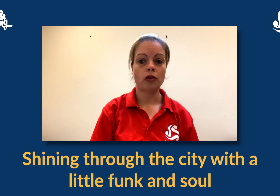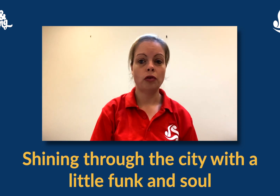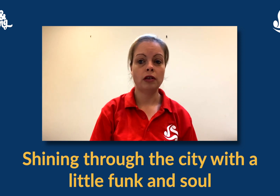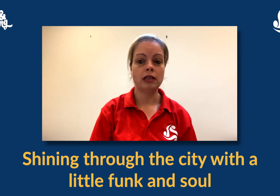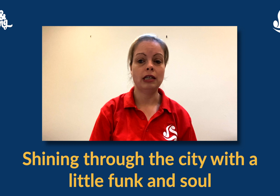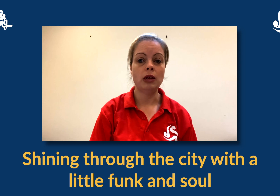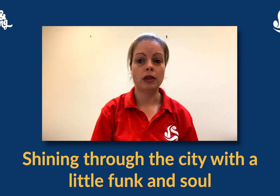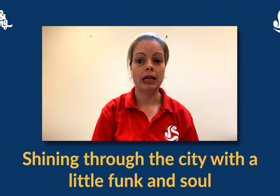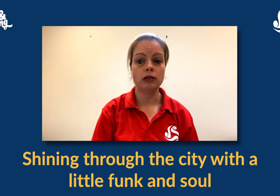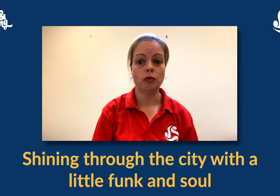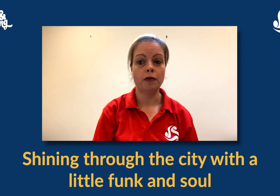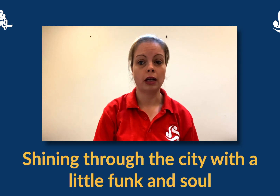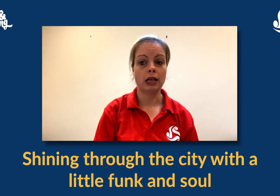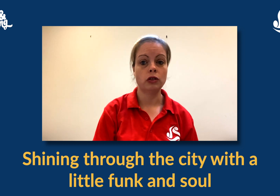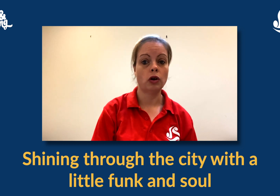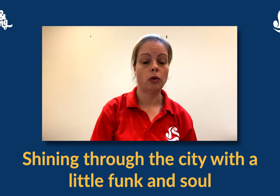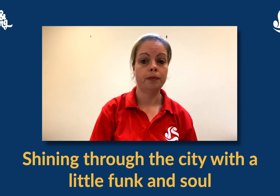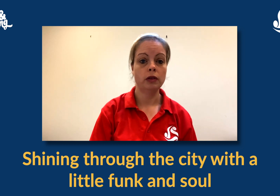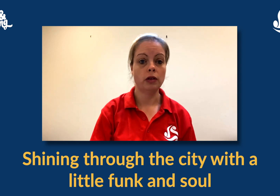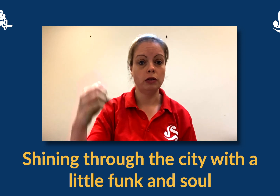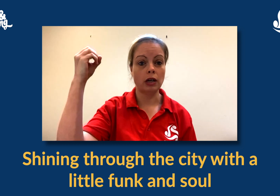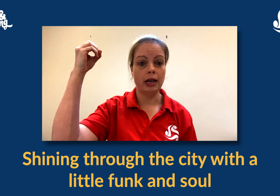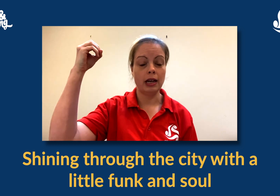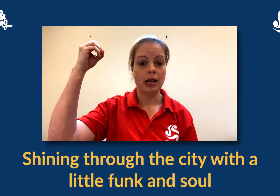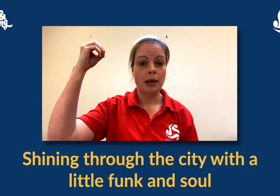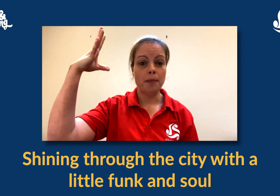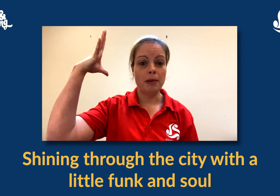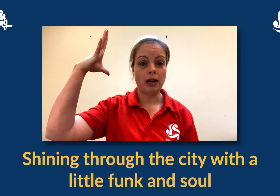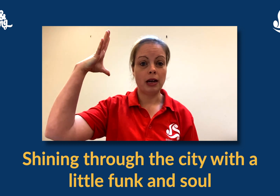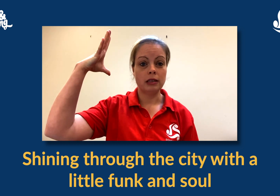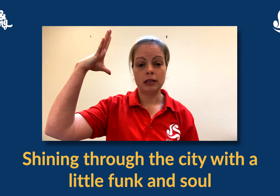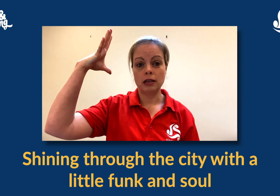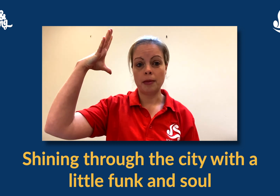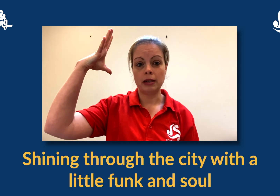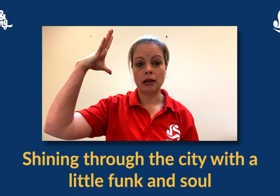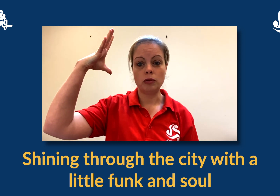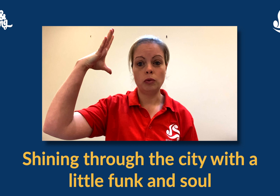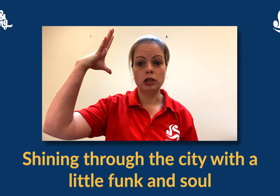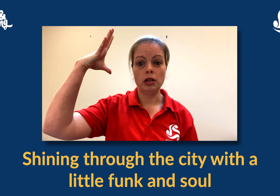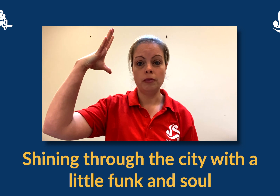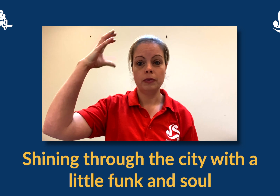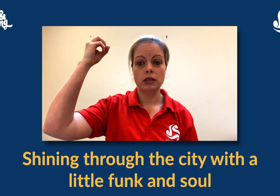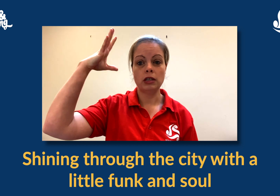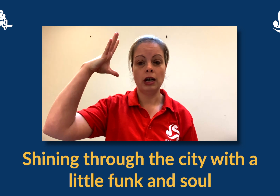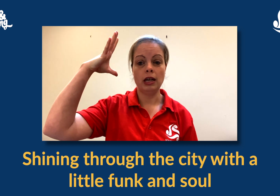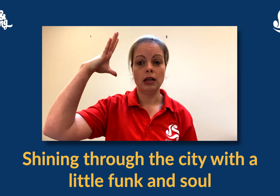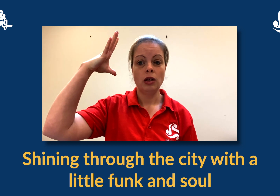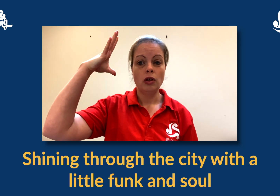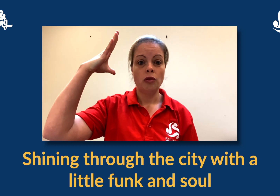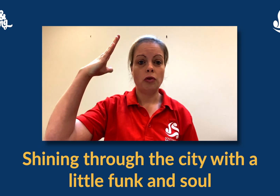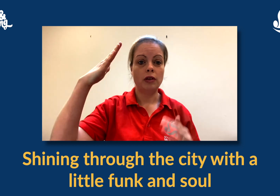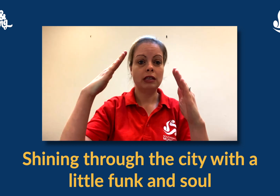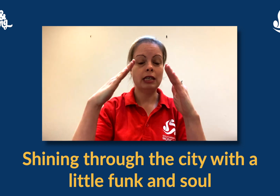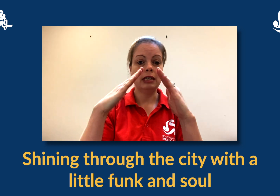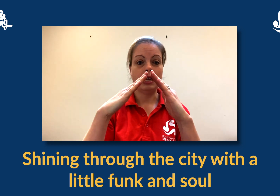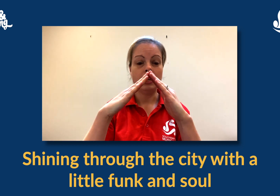shining through the city with a little funk and soul. So shining, beaming light coming down towards you, shining